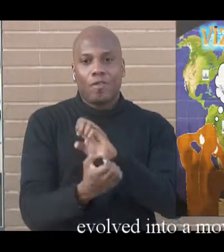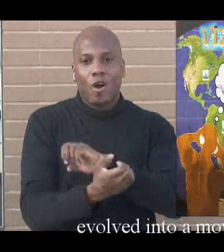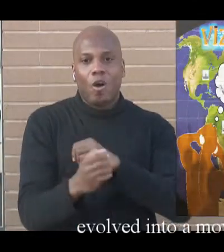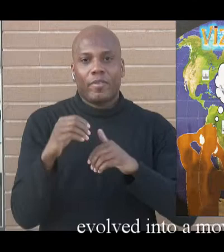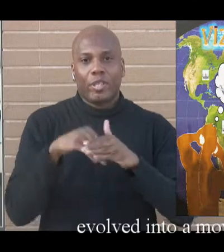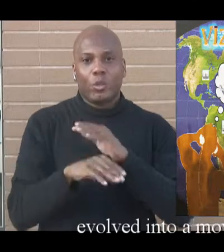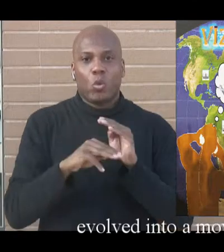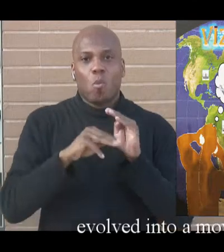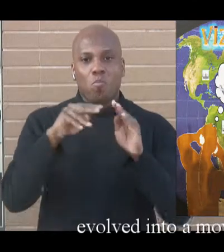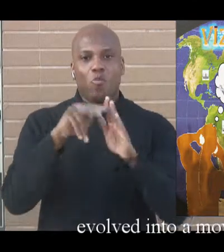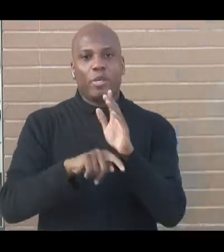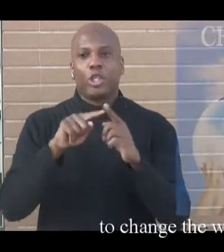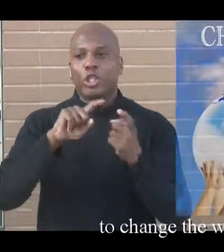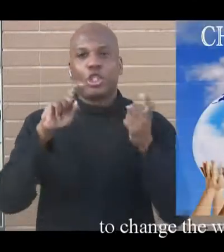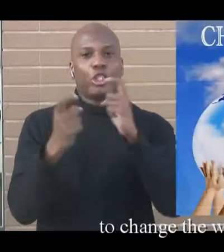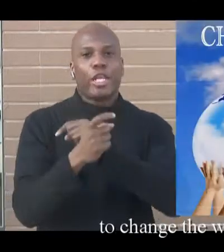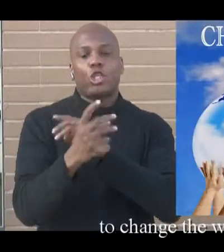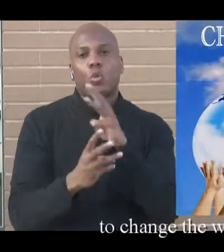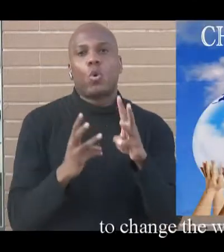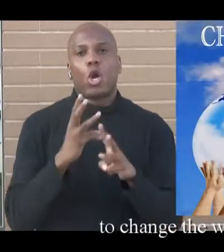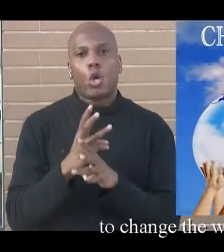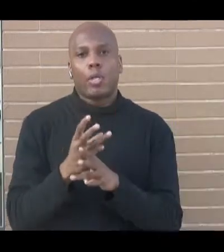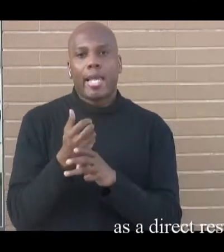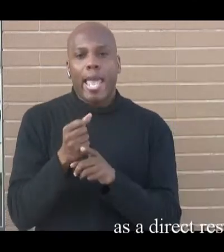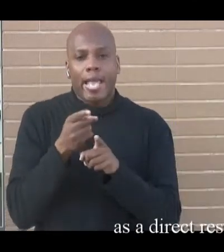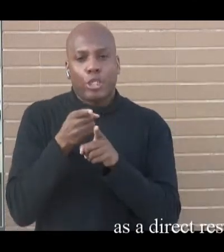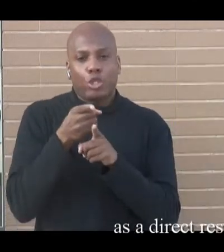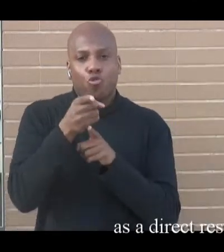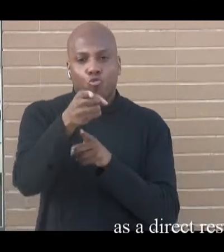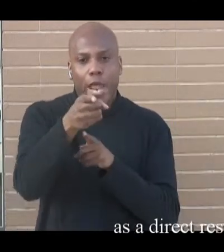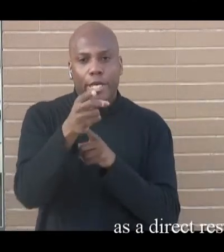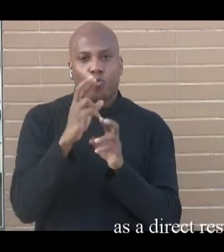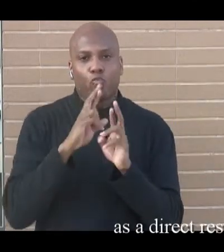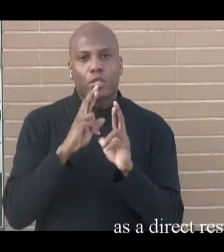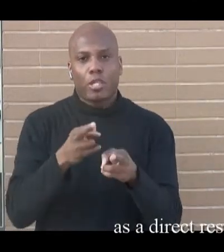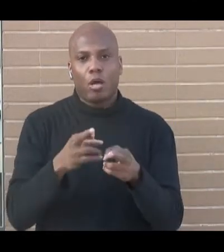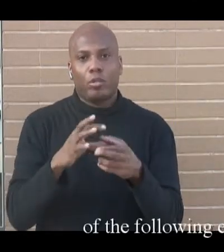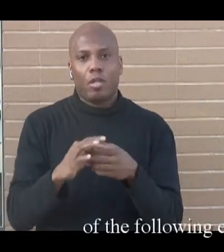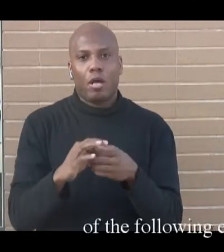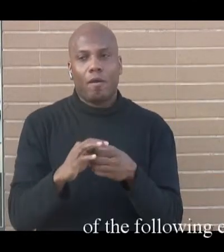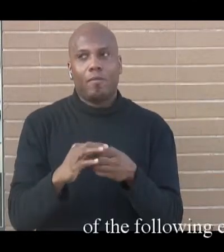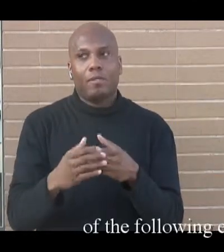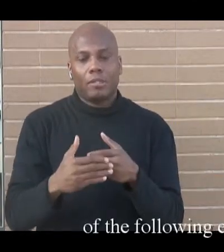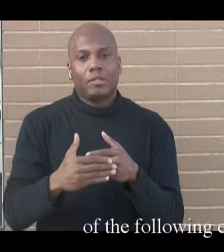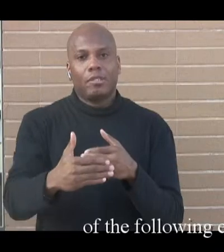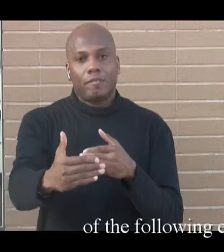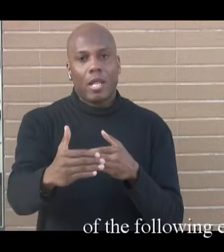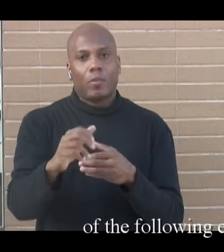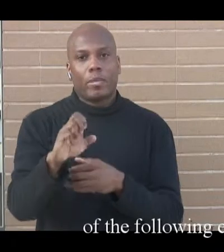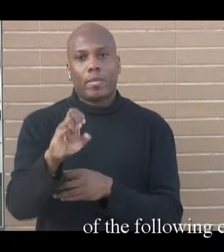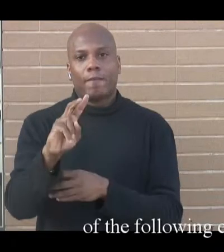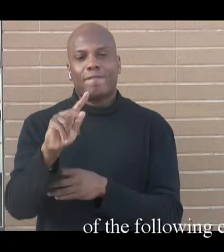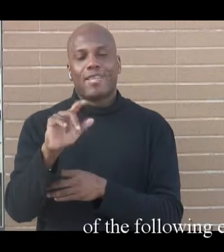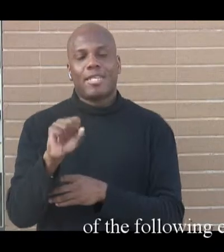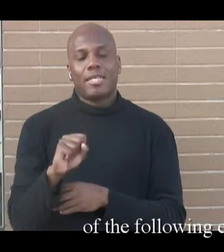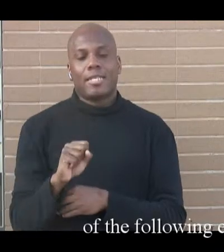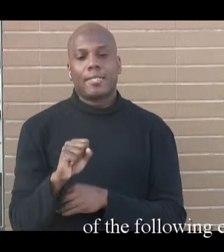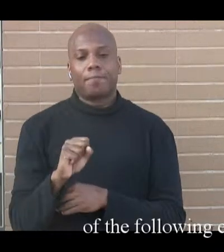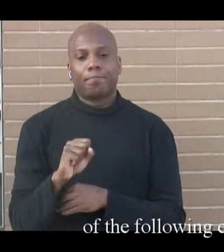music evolved into a movement to change the world as a direct result of the following